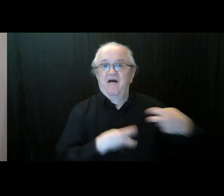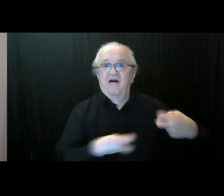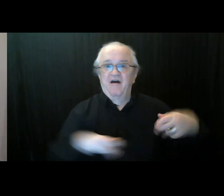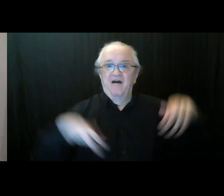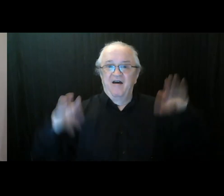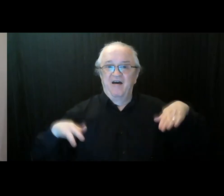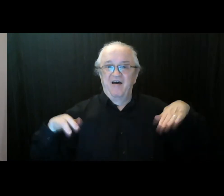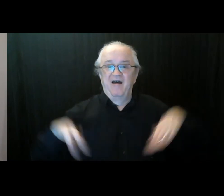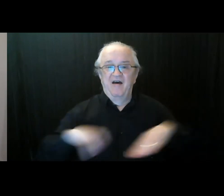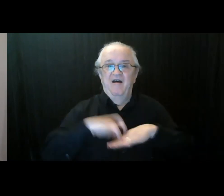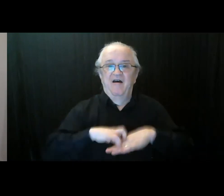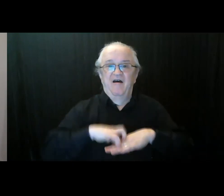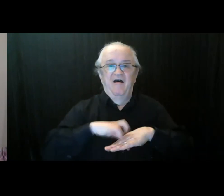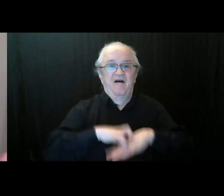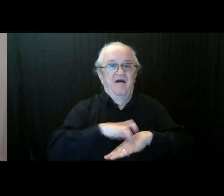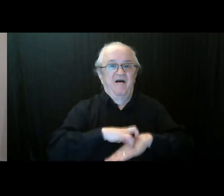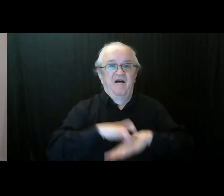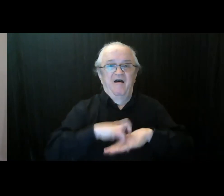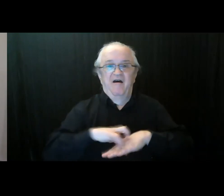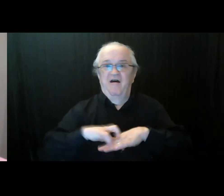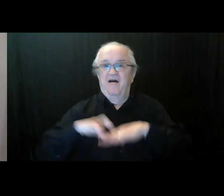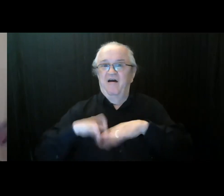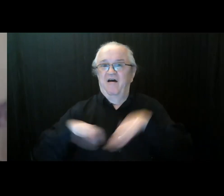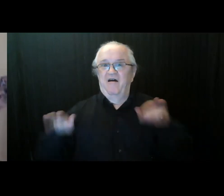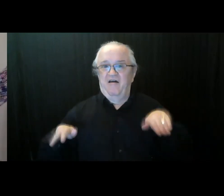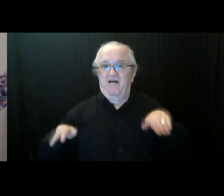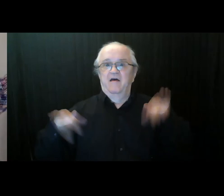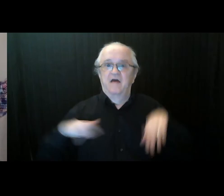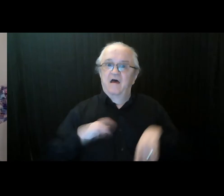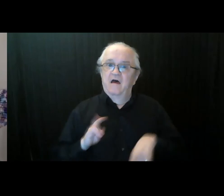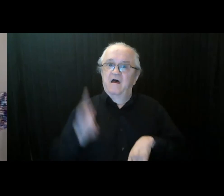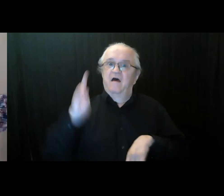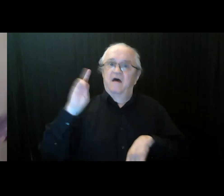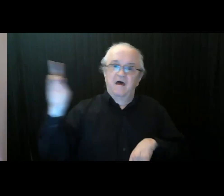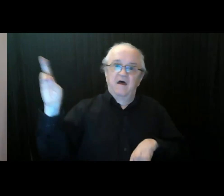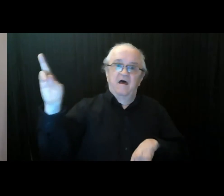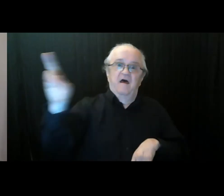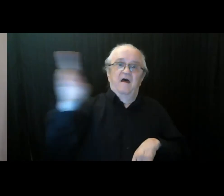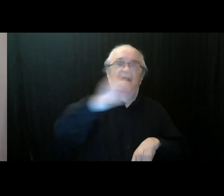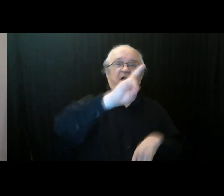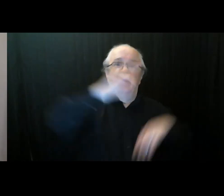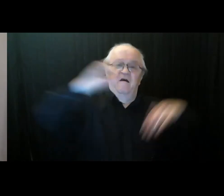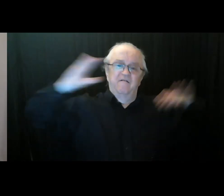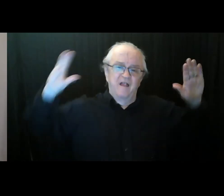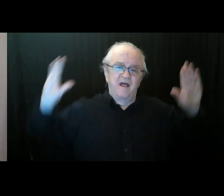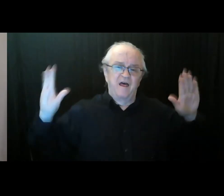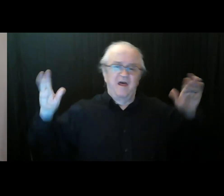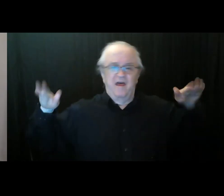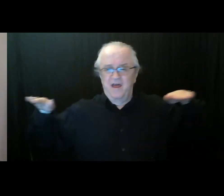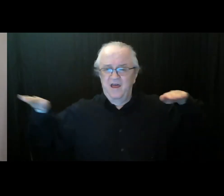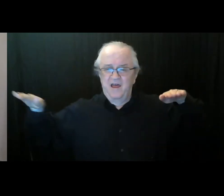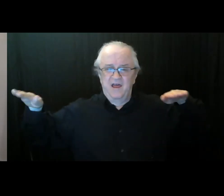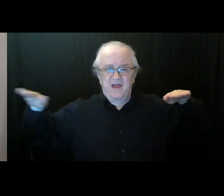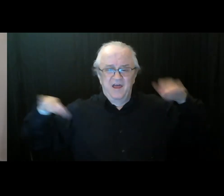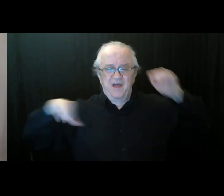take off. So I decided I'd circle again. So I circled again. I got a rock in my shoe and I started